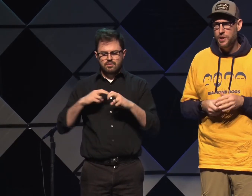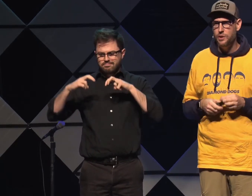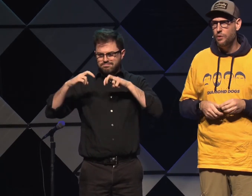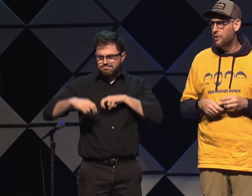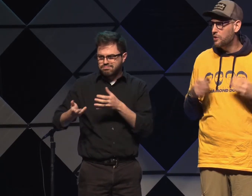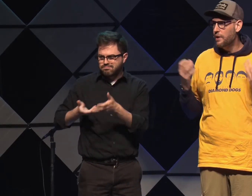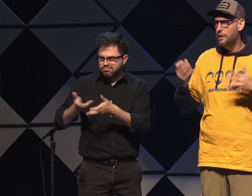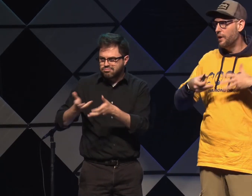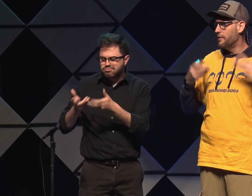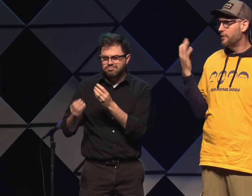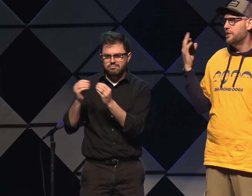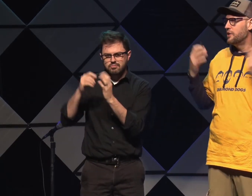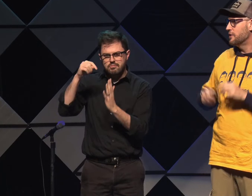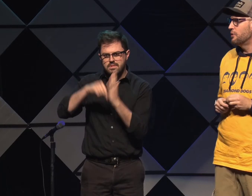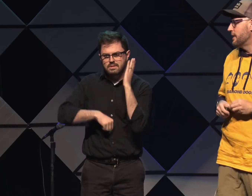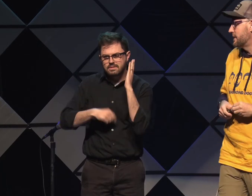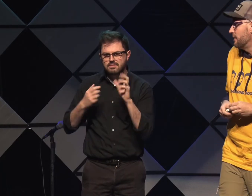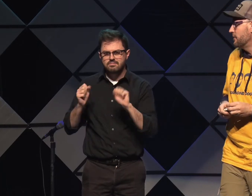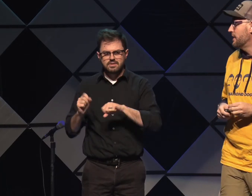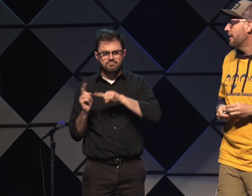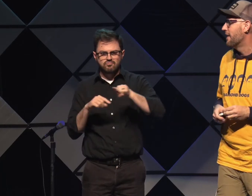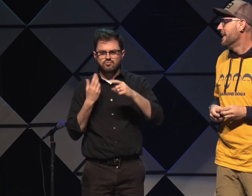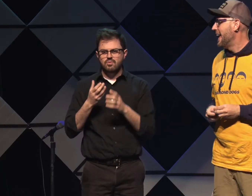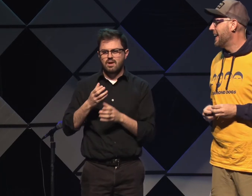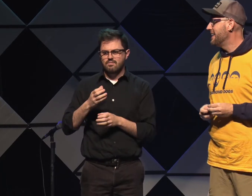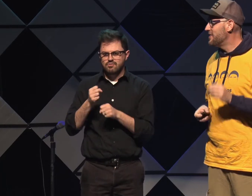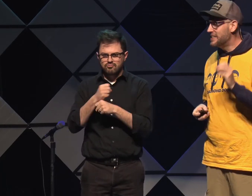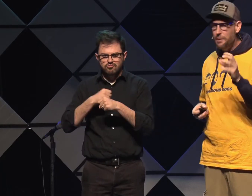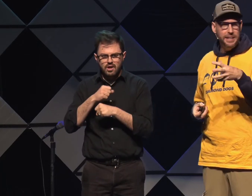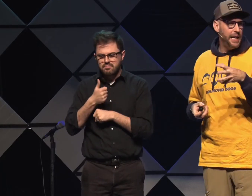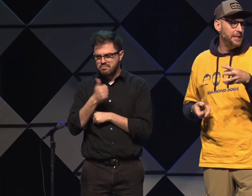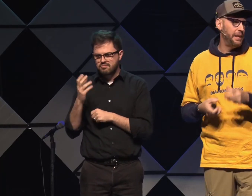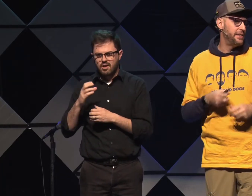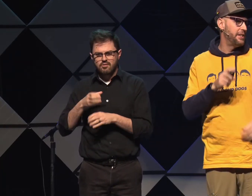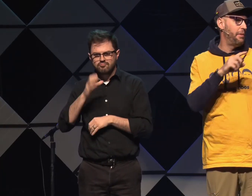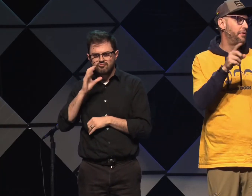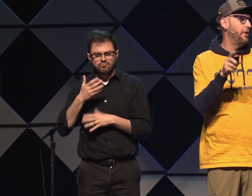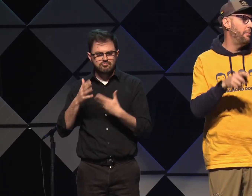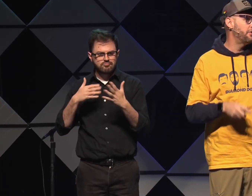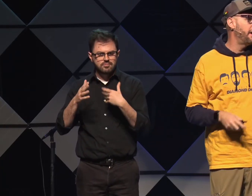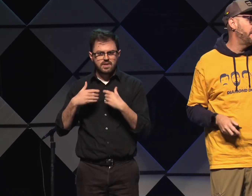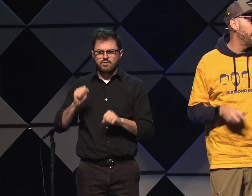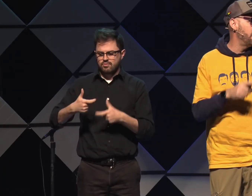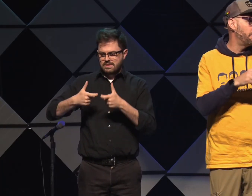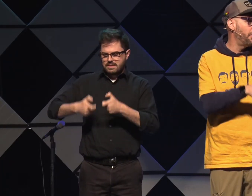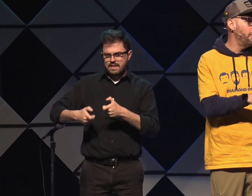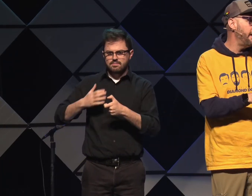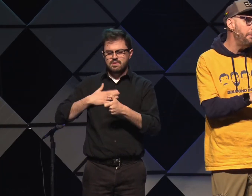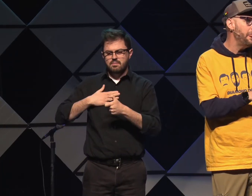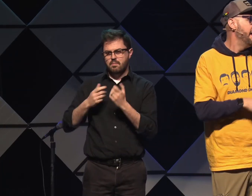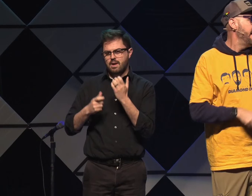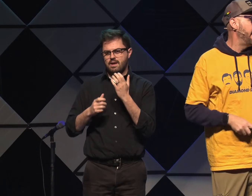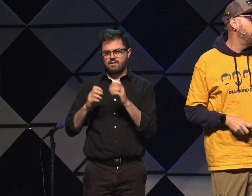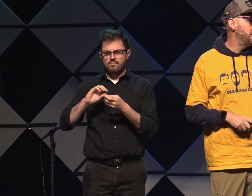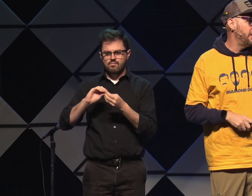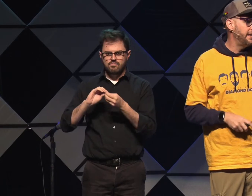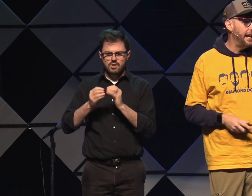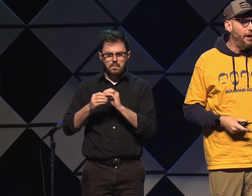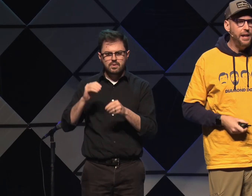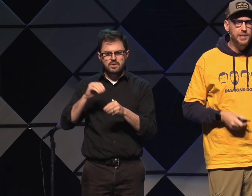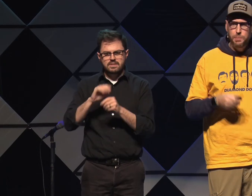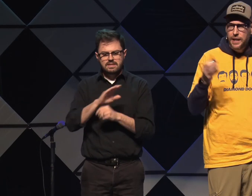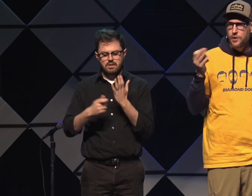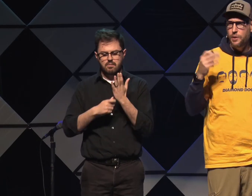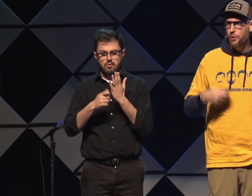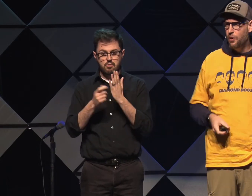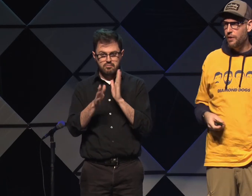coffee with you or a drink, whatever is your choice. I don't really care. And just send me a text message, and my phone number's right there in your program, and you can check that